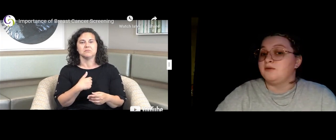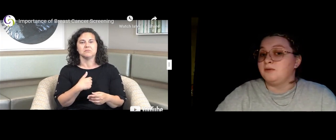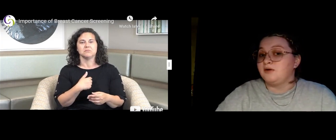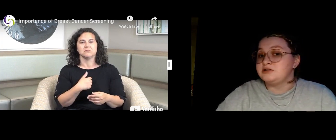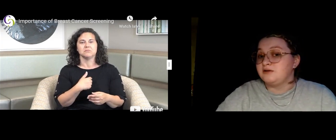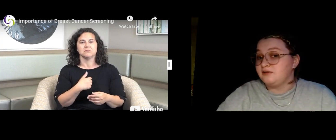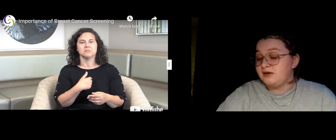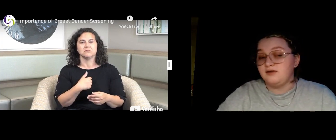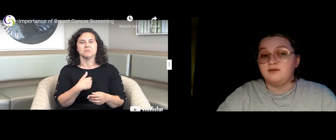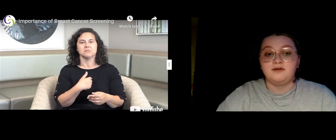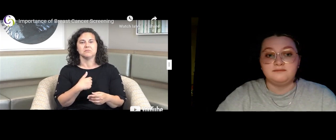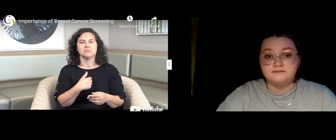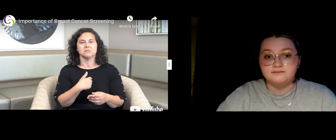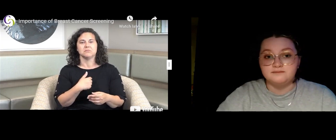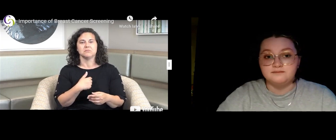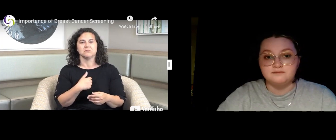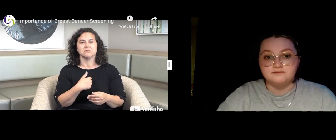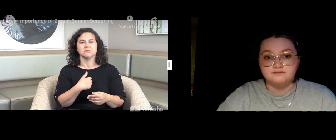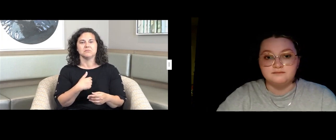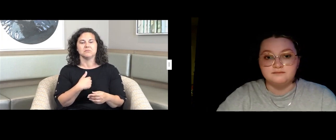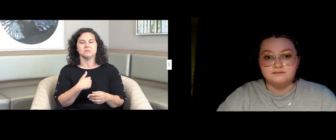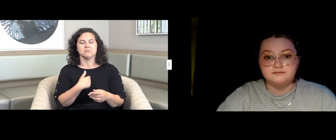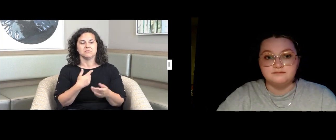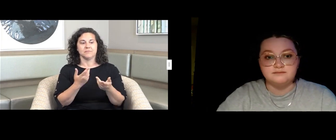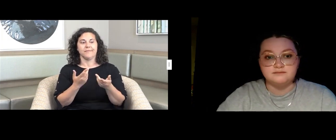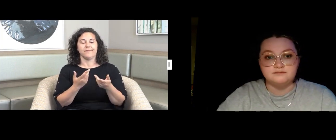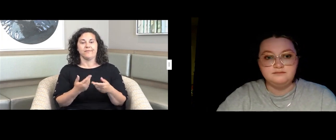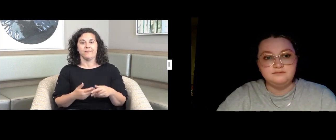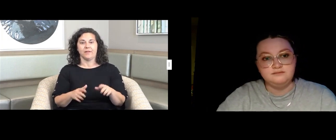stop further progression of this cancer.